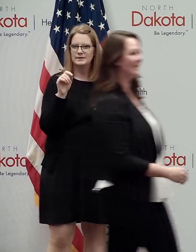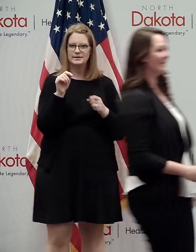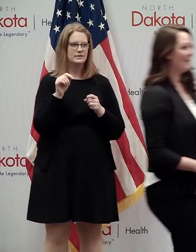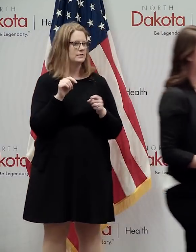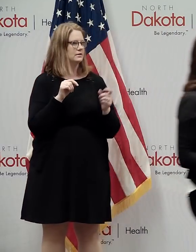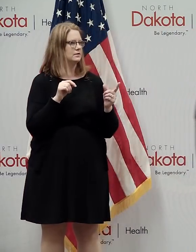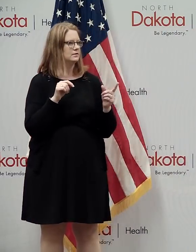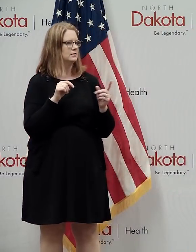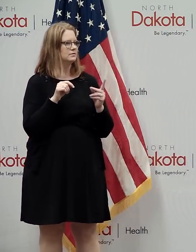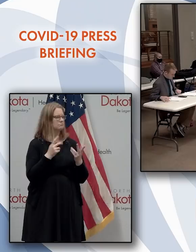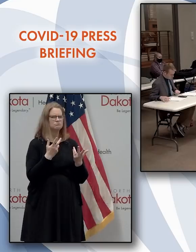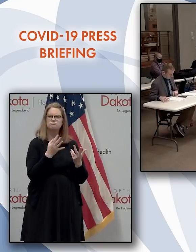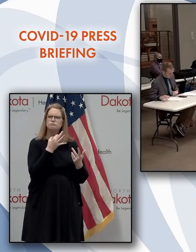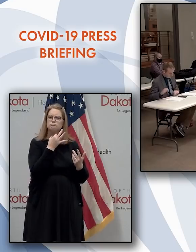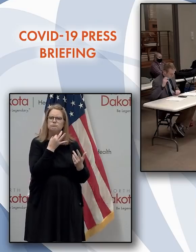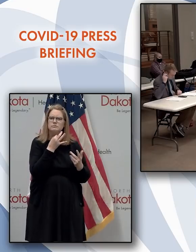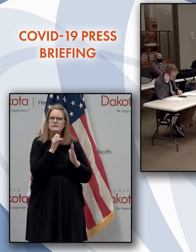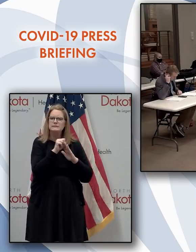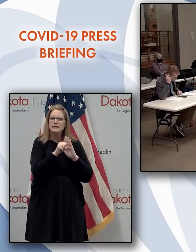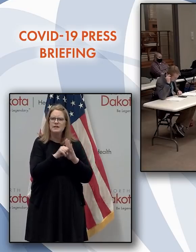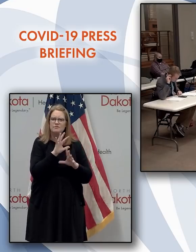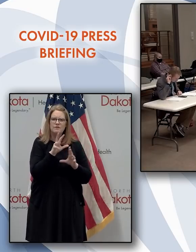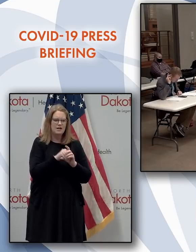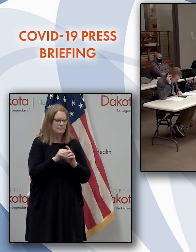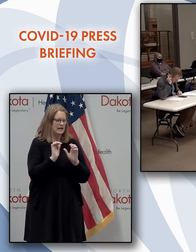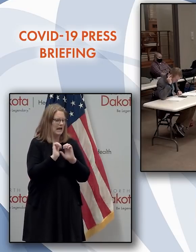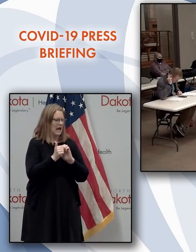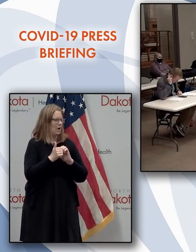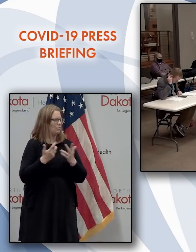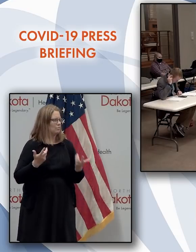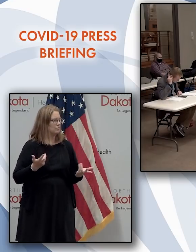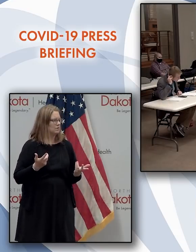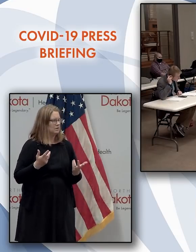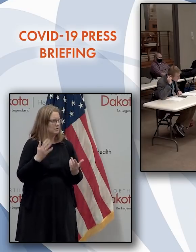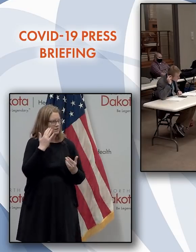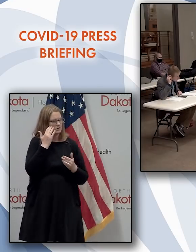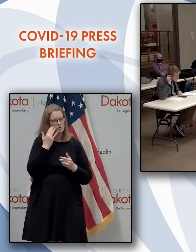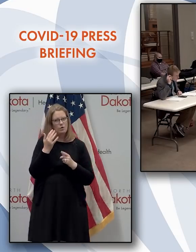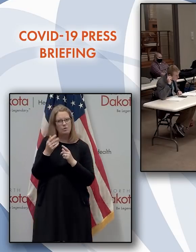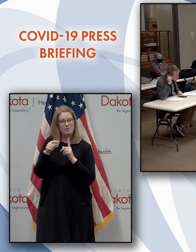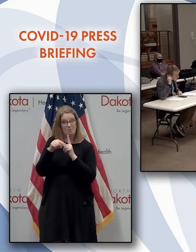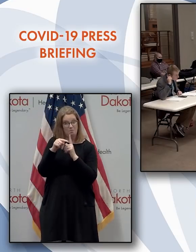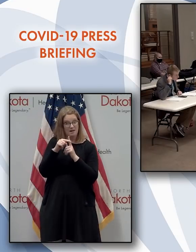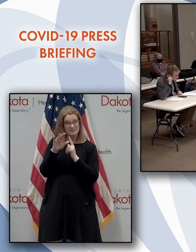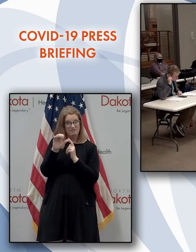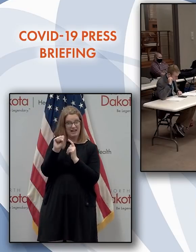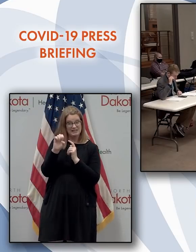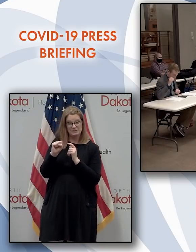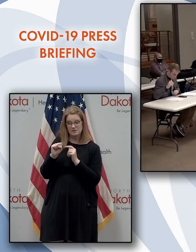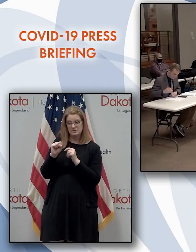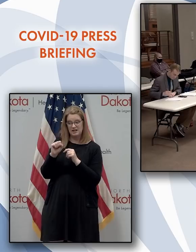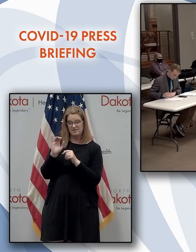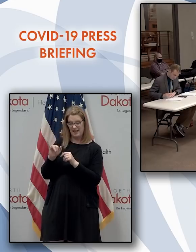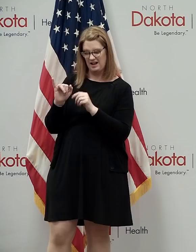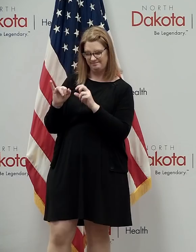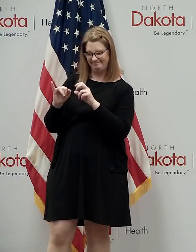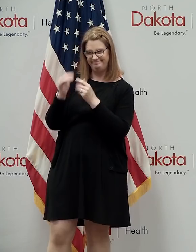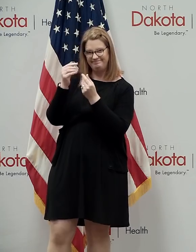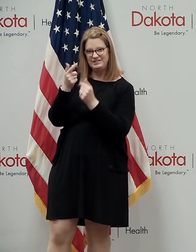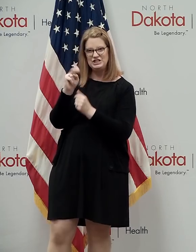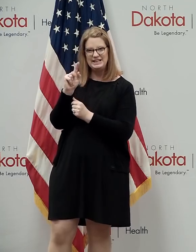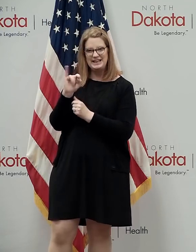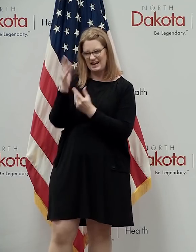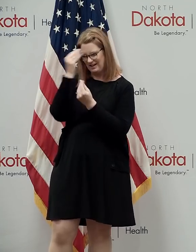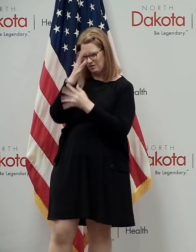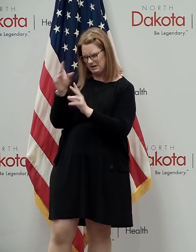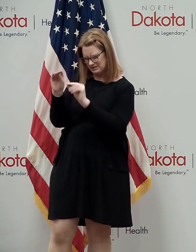The state got involved in it, and it sounds like you're just sending the sequences of our positive cases to this database, right? Yeah, we've